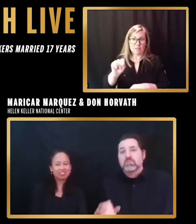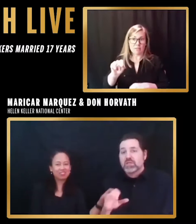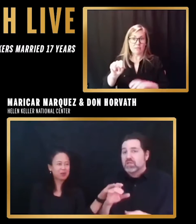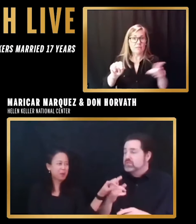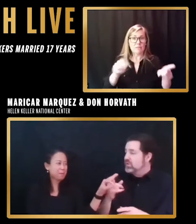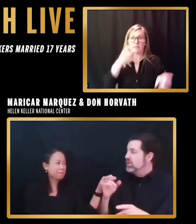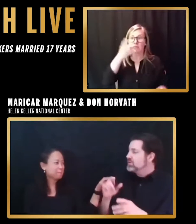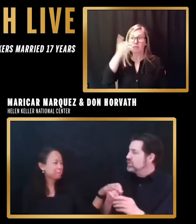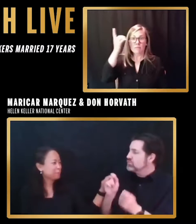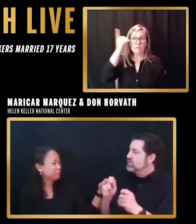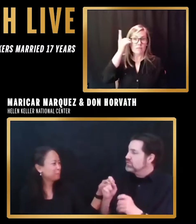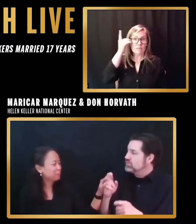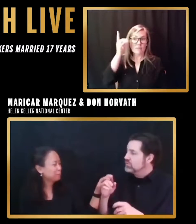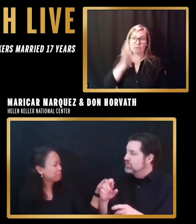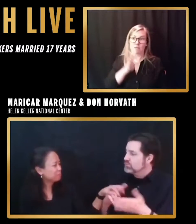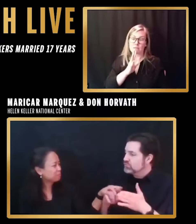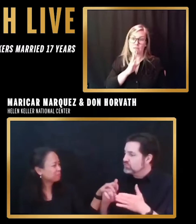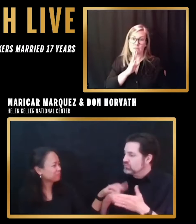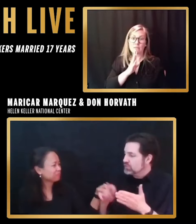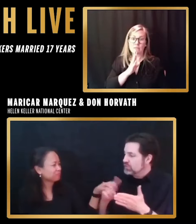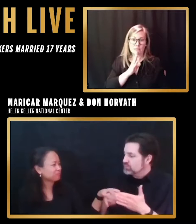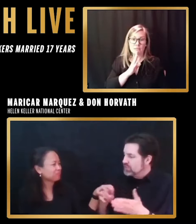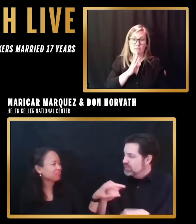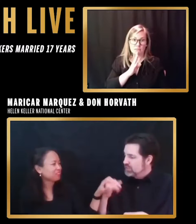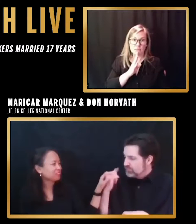I'm wrong, but to my understanding,